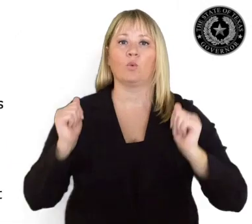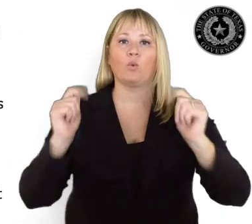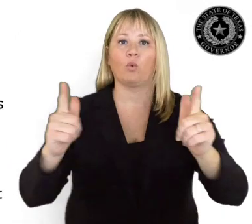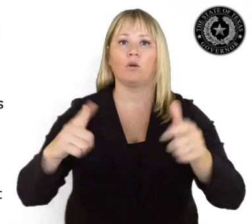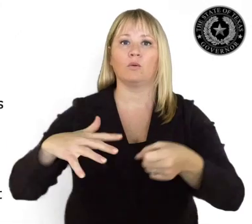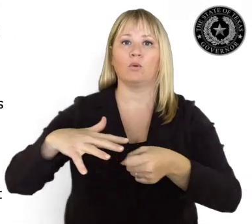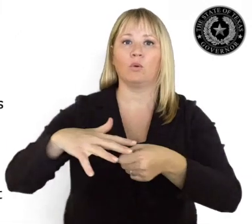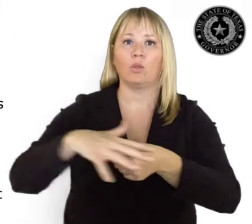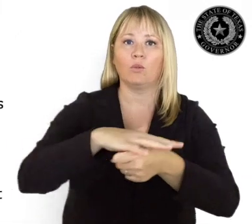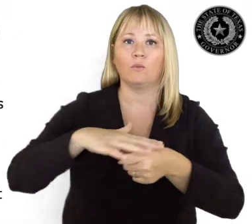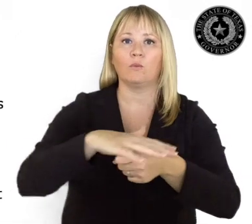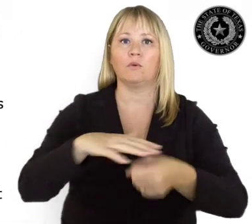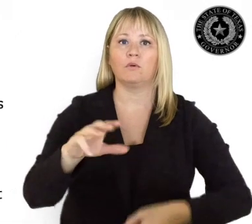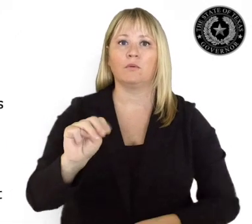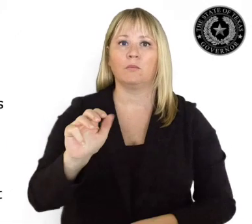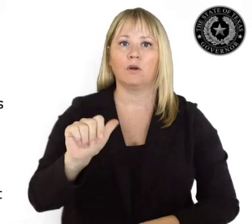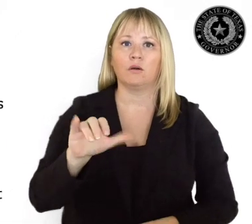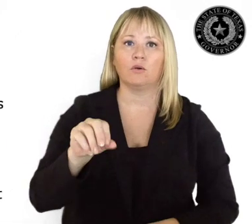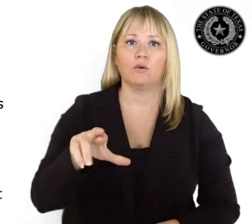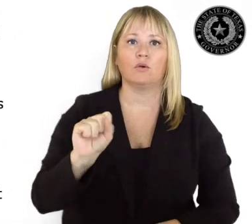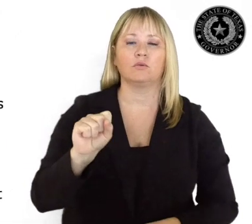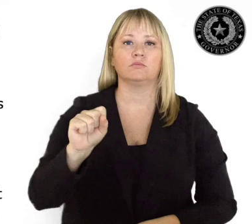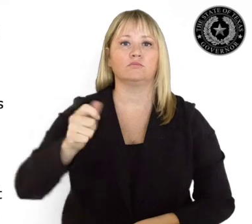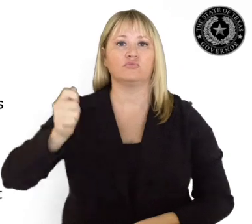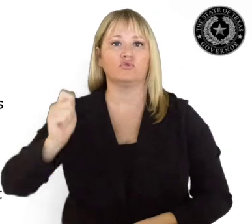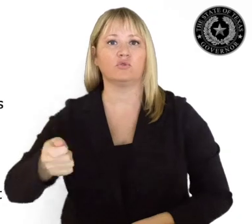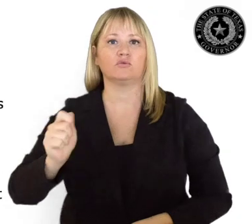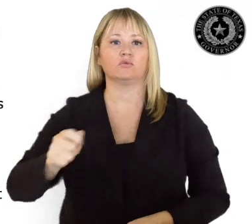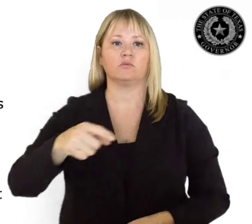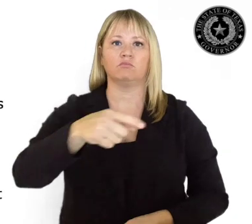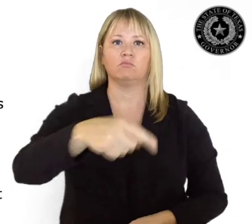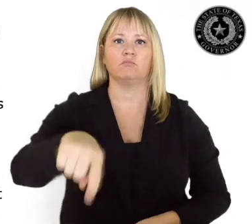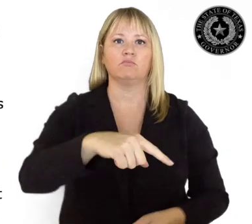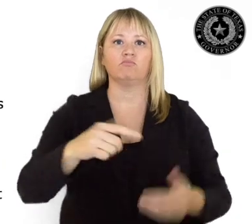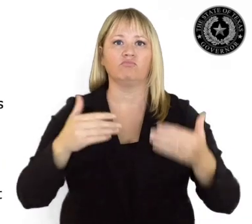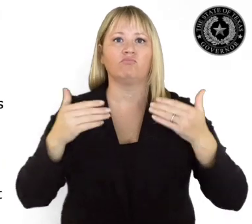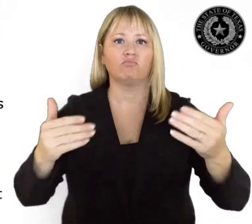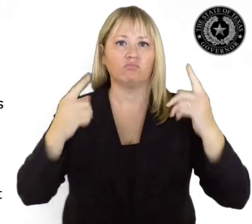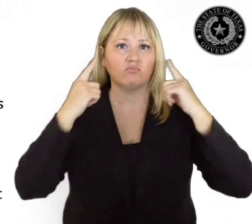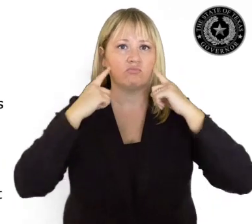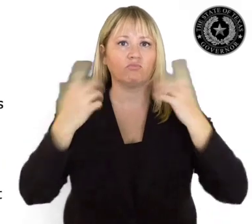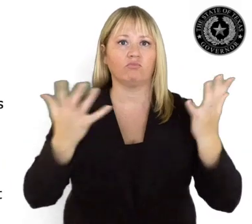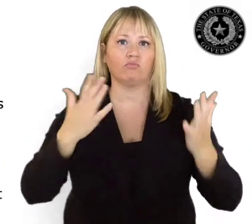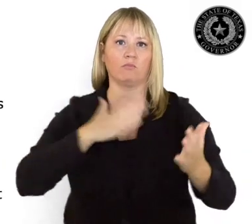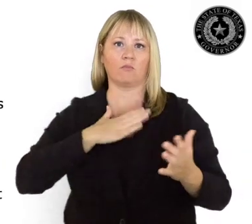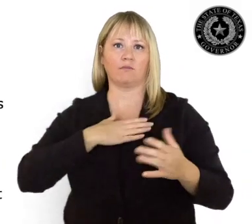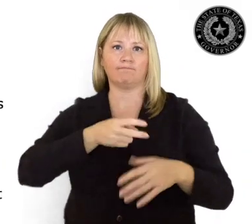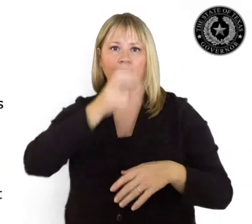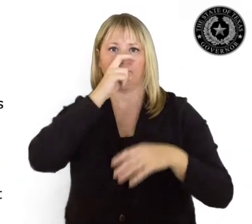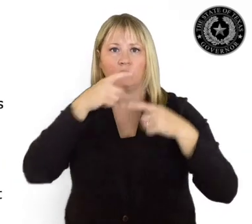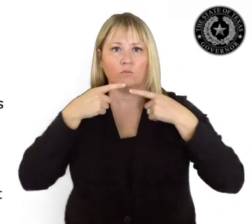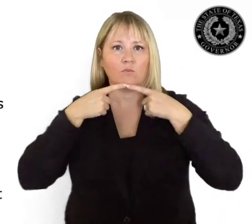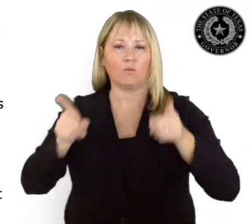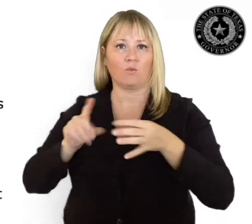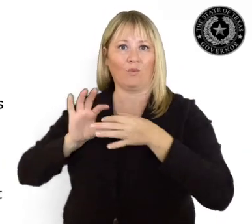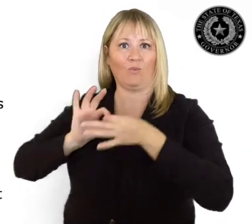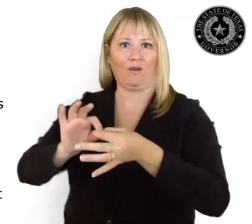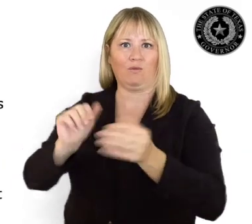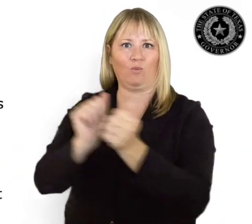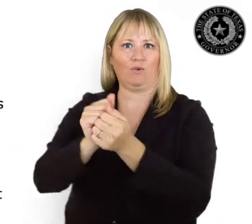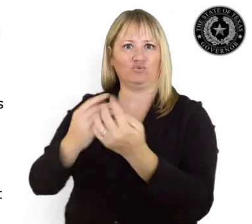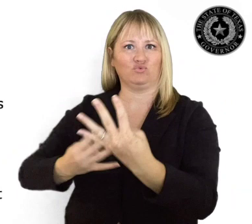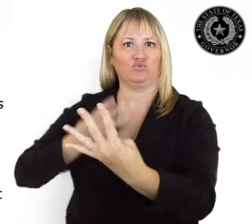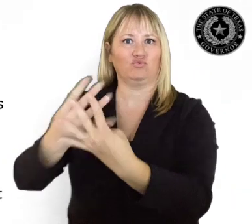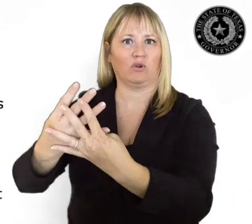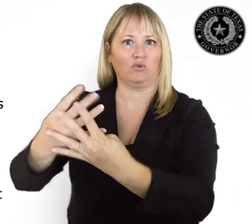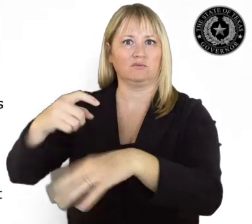To the extent any order issued by local officials in response to the COVID-19 disaster would allow confinement in jail as an